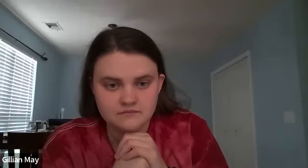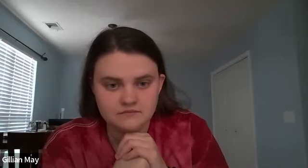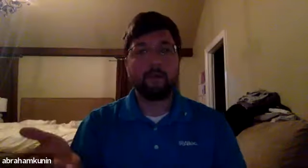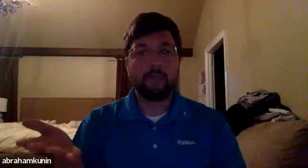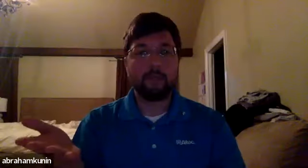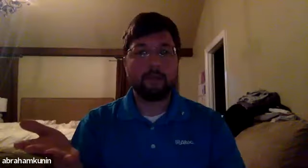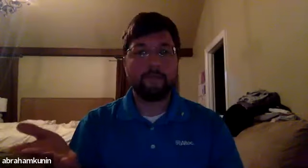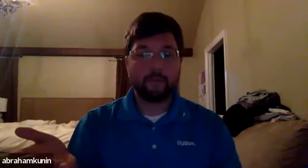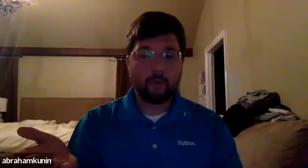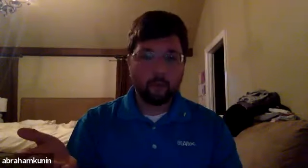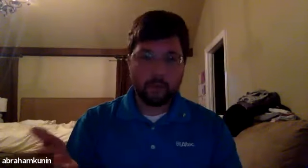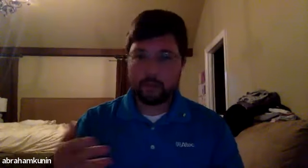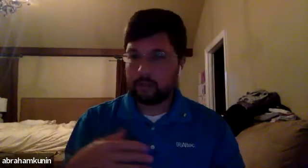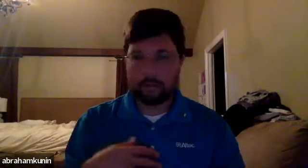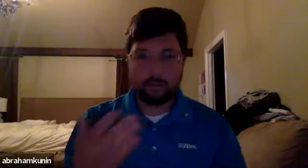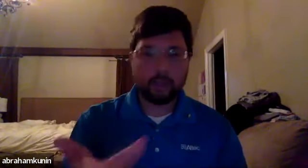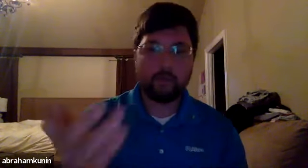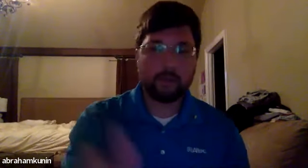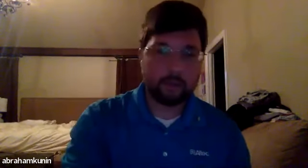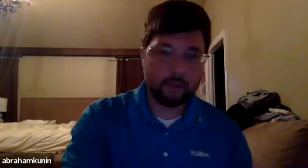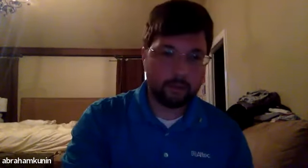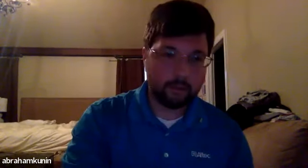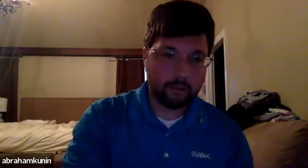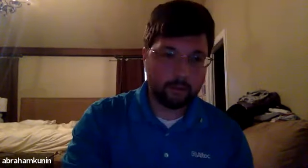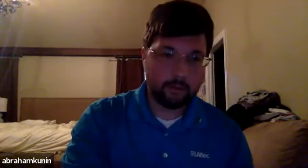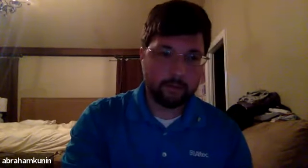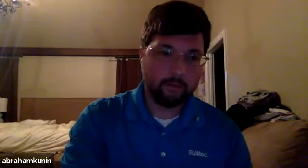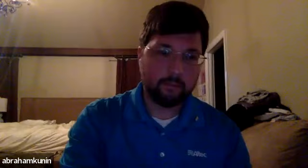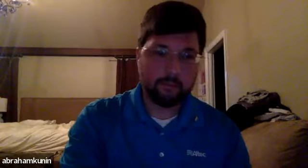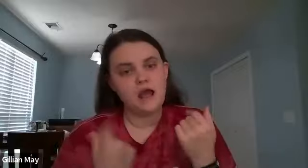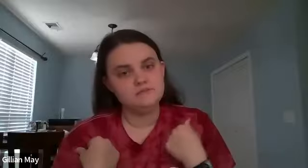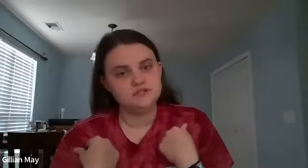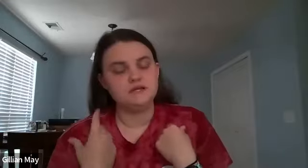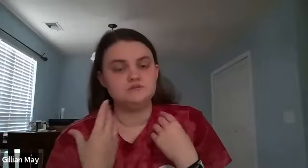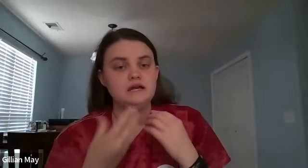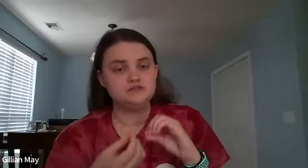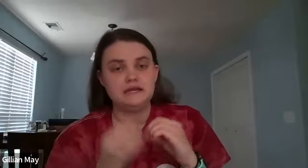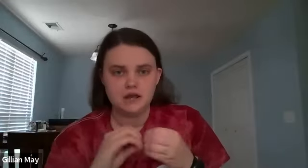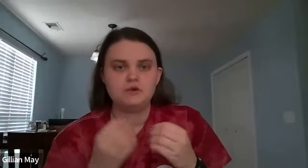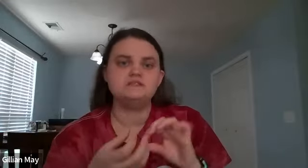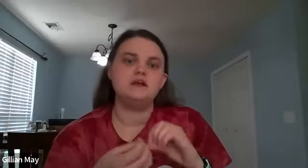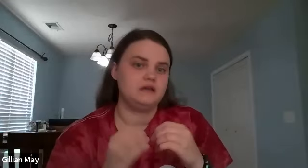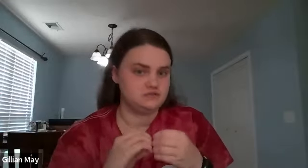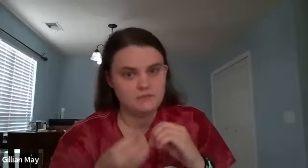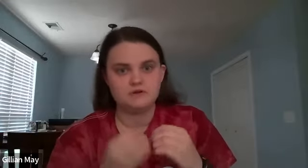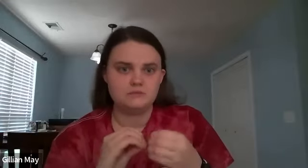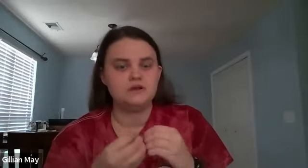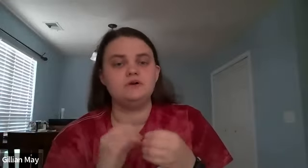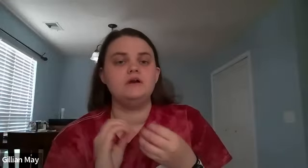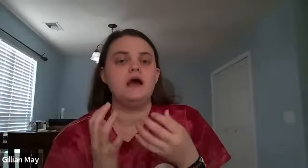course of a conversation, or is like, what is the? So what I'm doing is when I do like number, I'm saying, okay, so number.